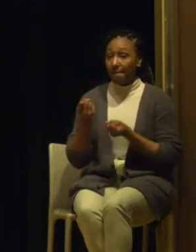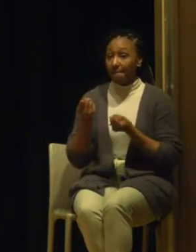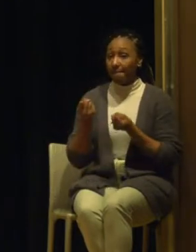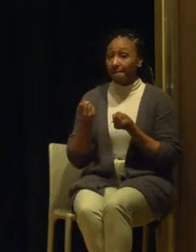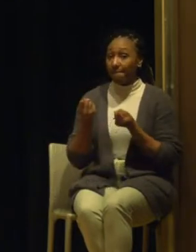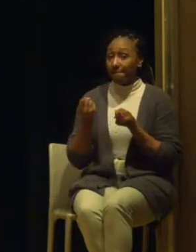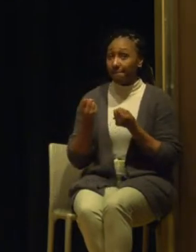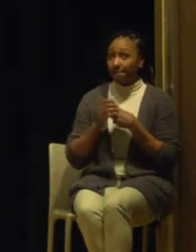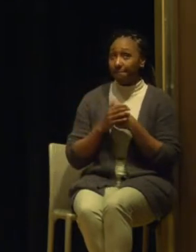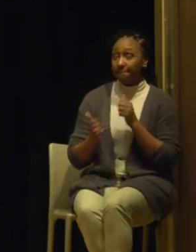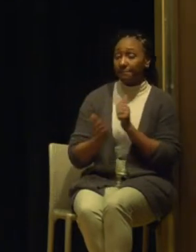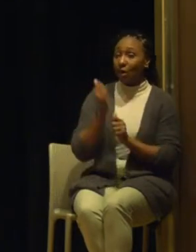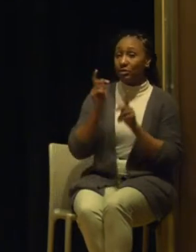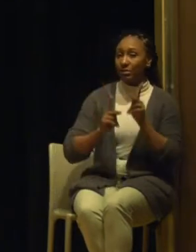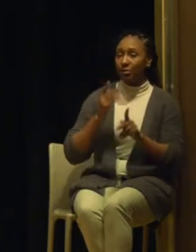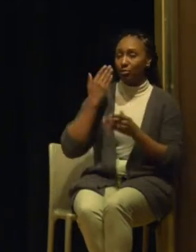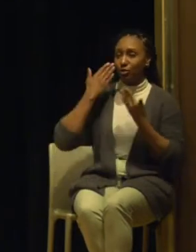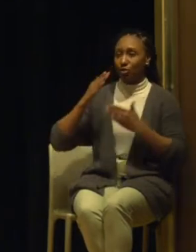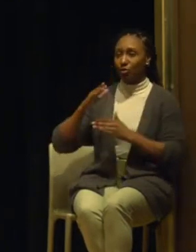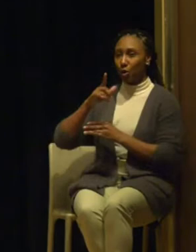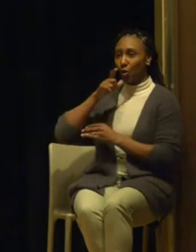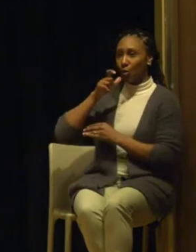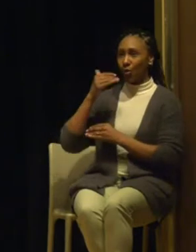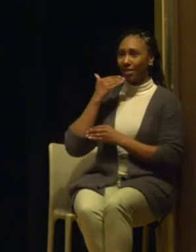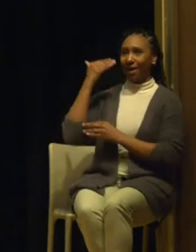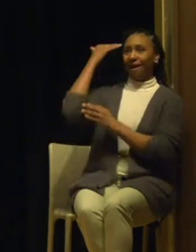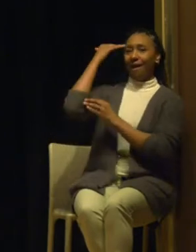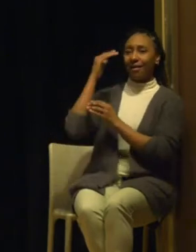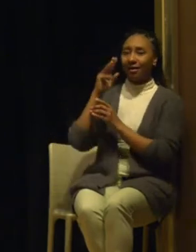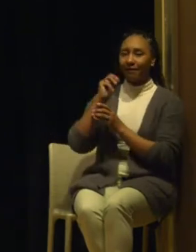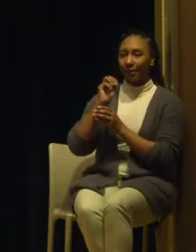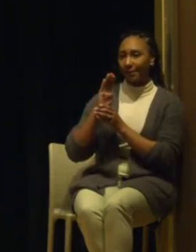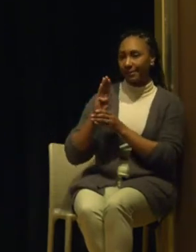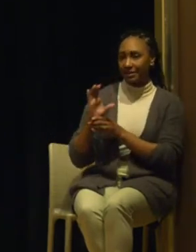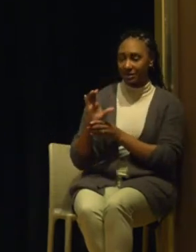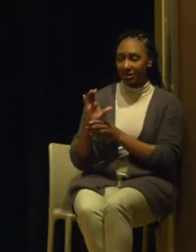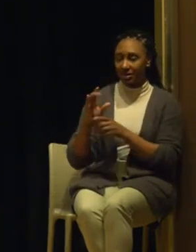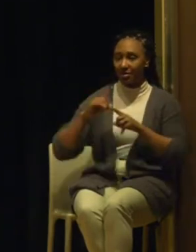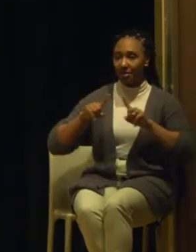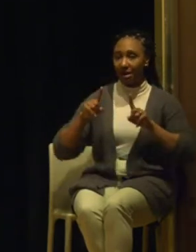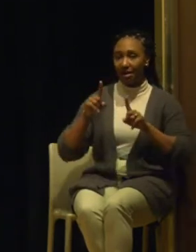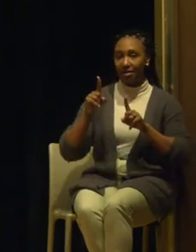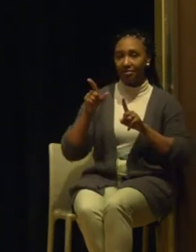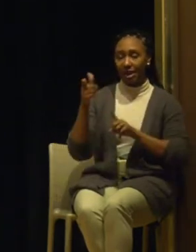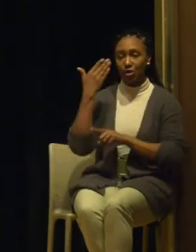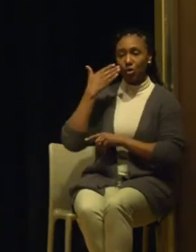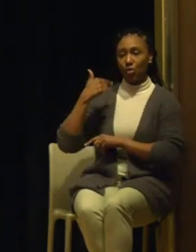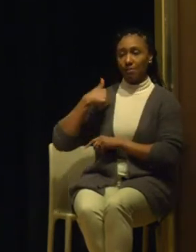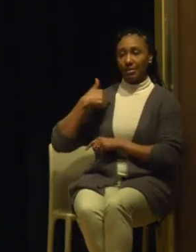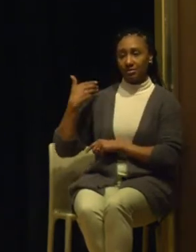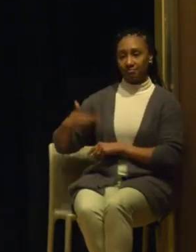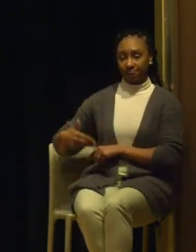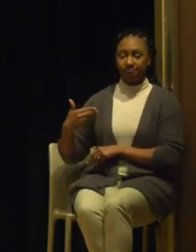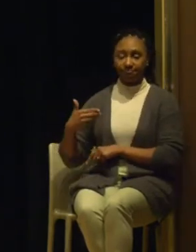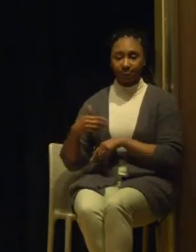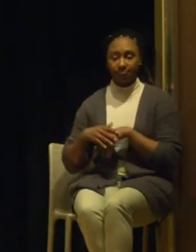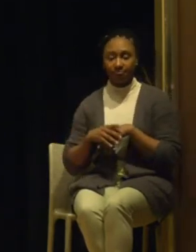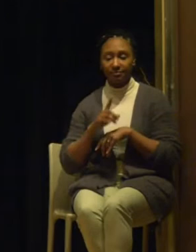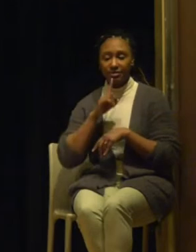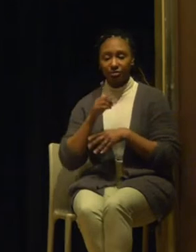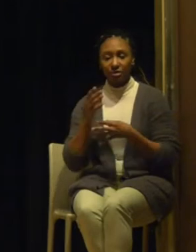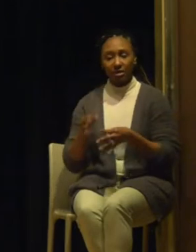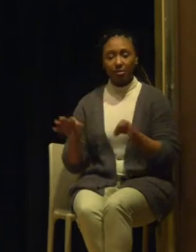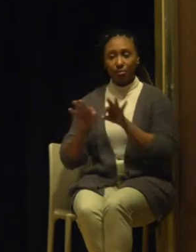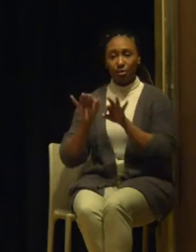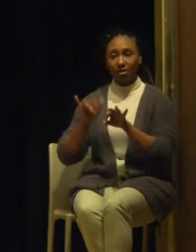the head of, you know, ABC or Bravo. Yeah, but they knew me and it was important to me that they knew